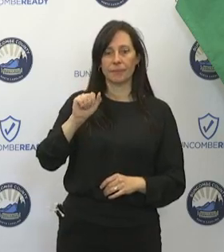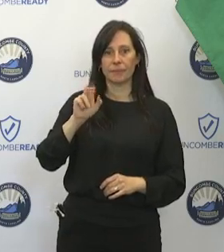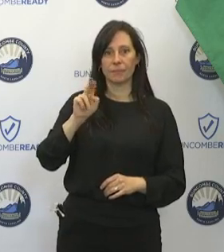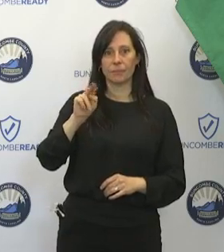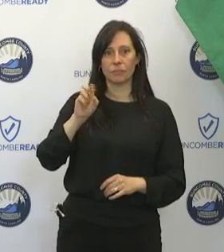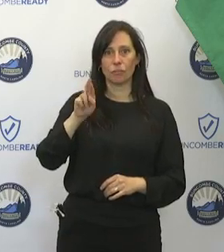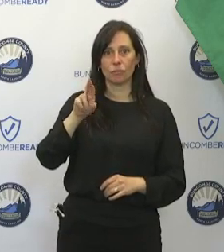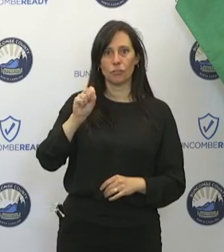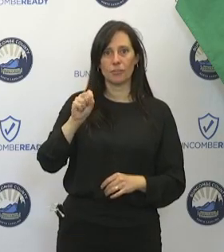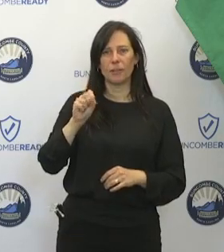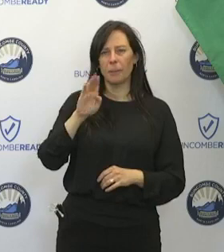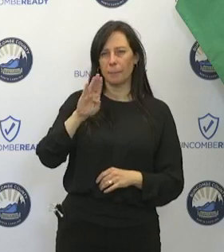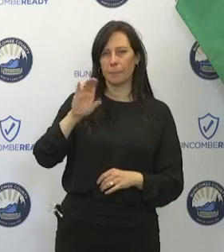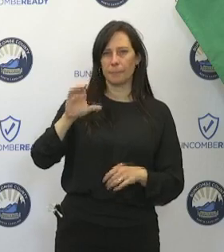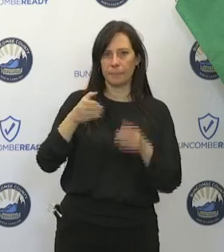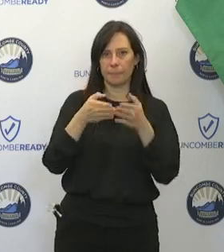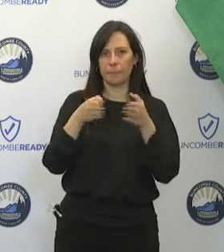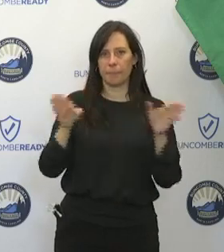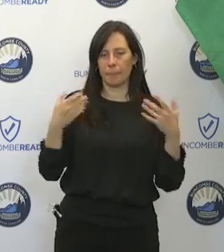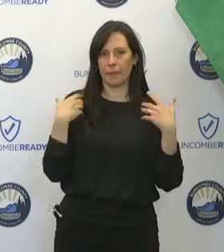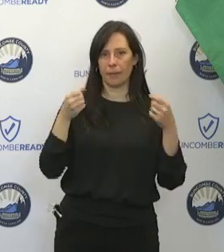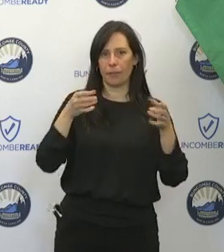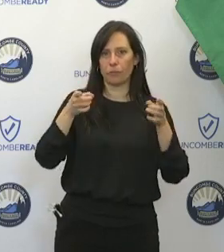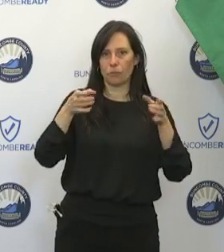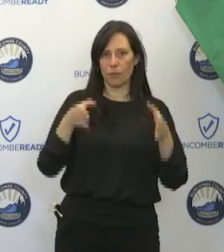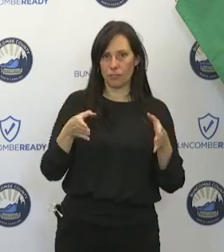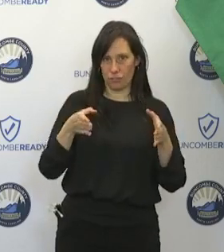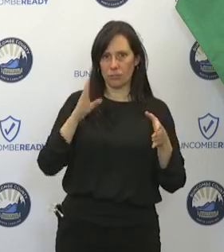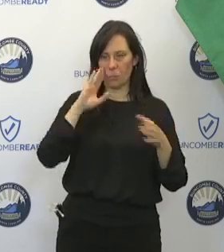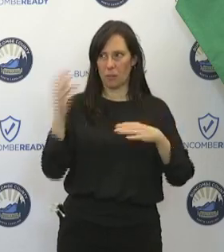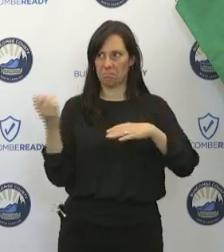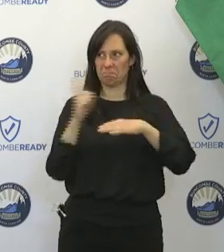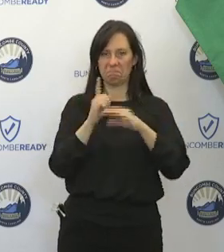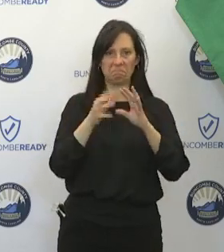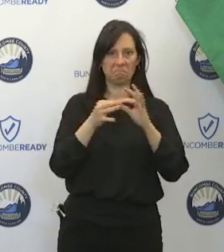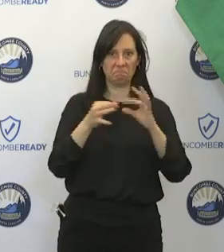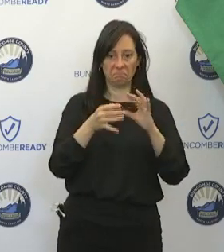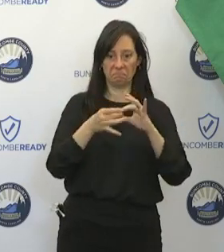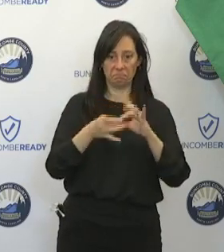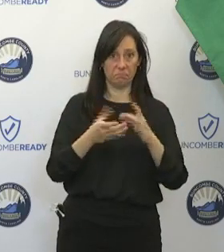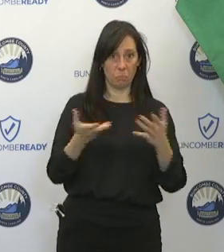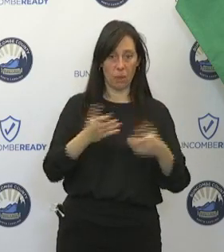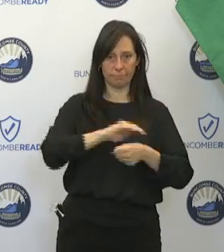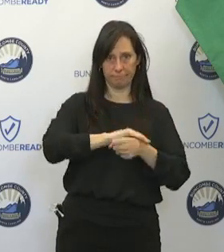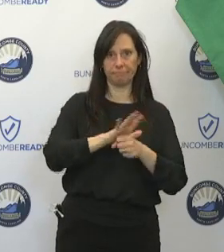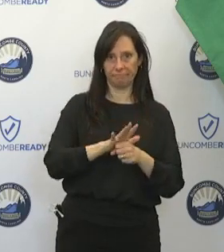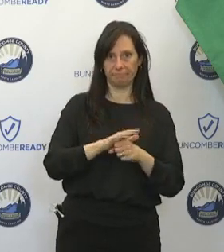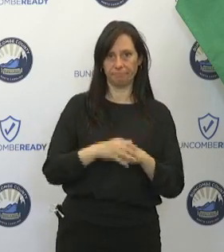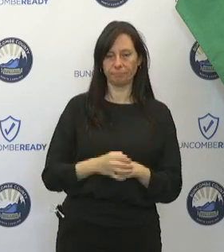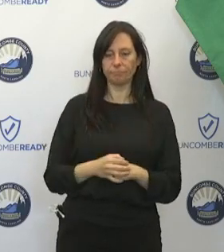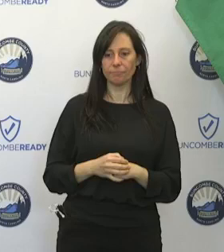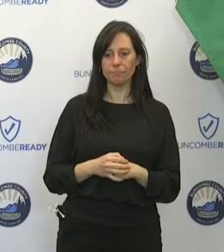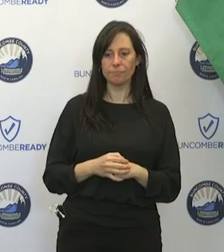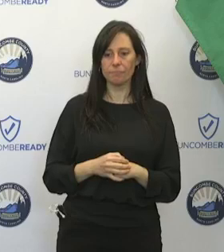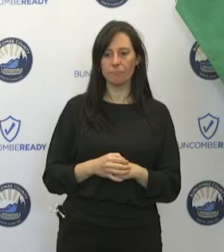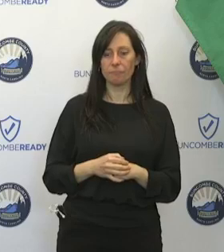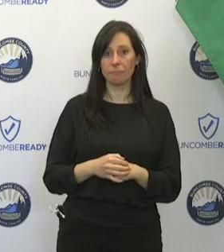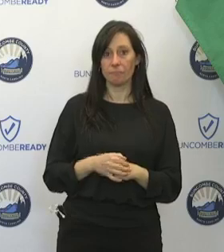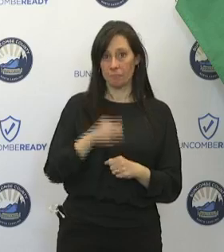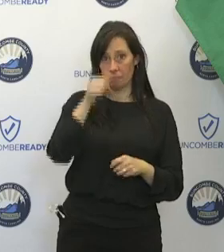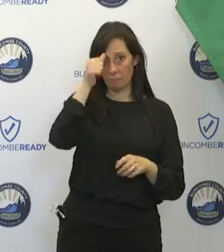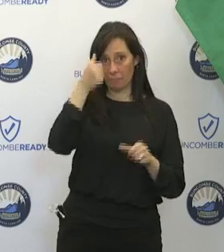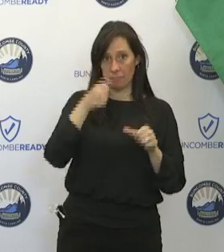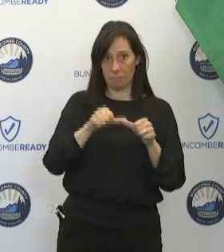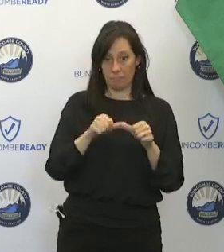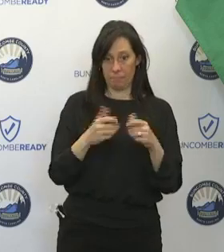to provide an update on the COVID-19 response in Buncombe County. As a reminder, this broadcast can be